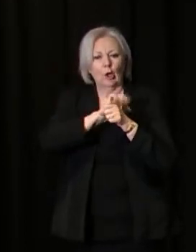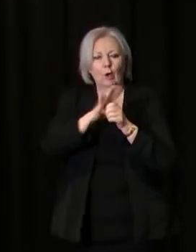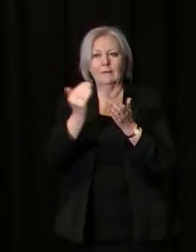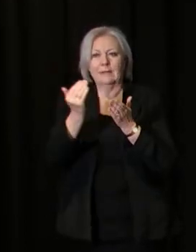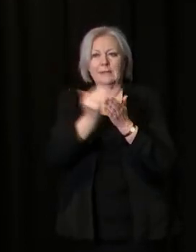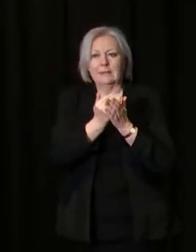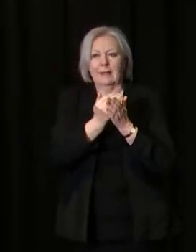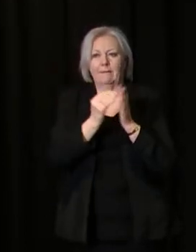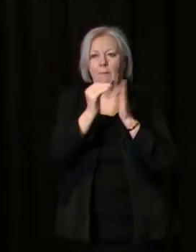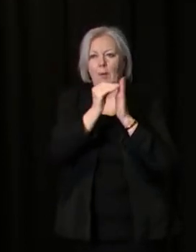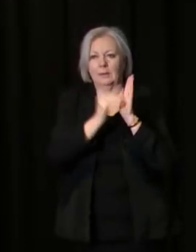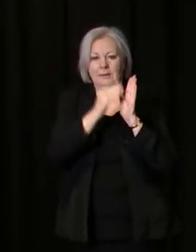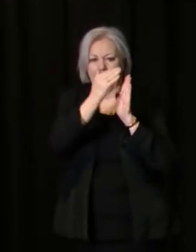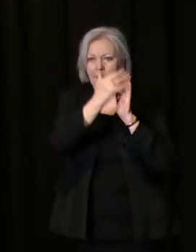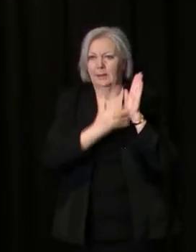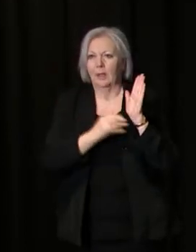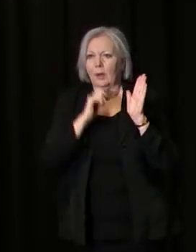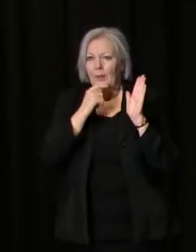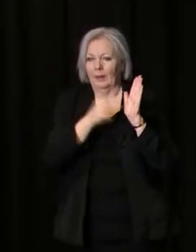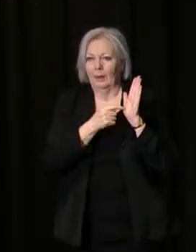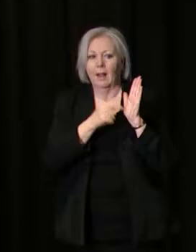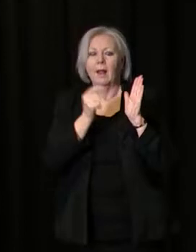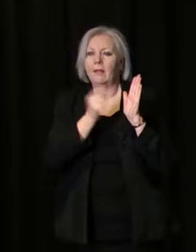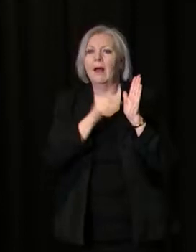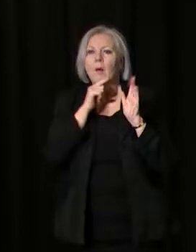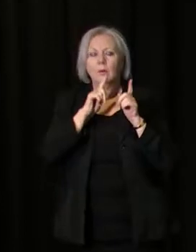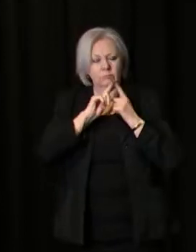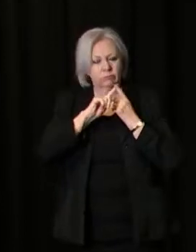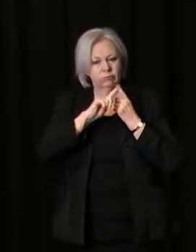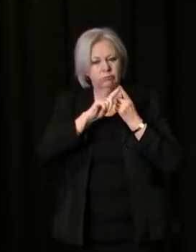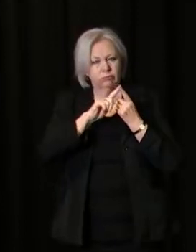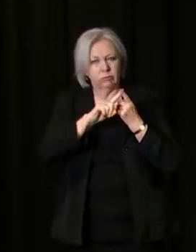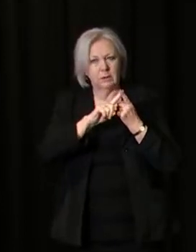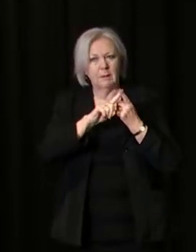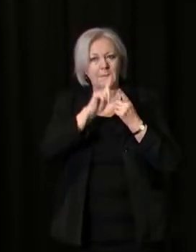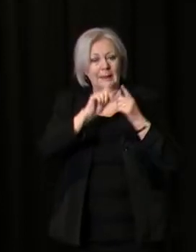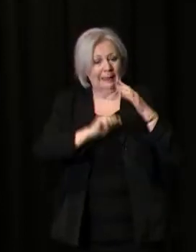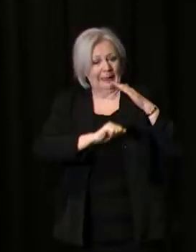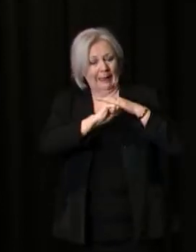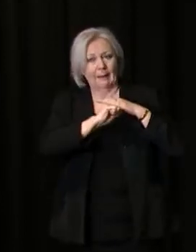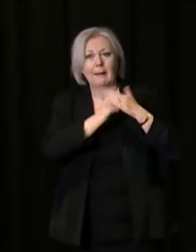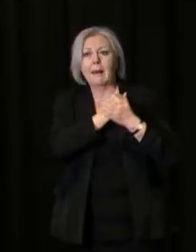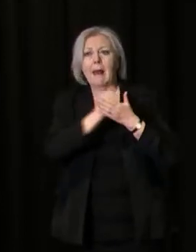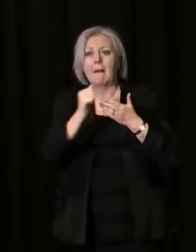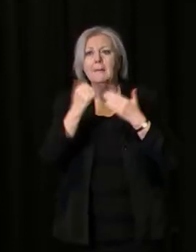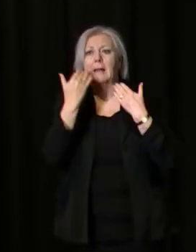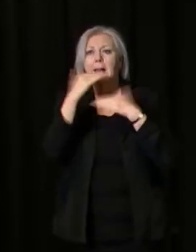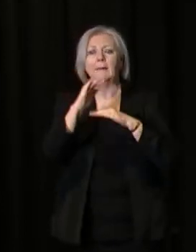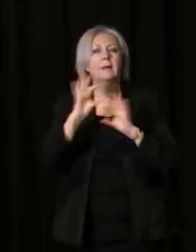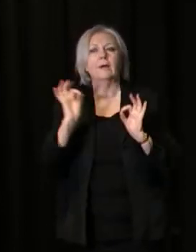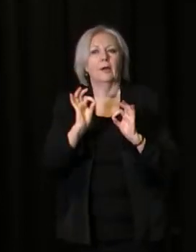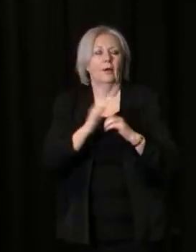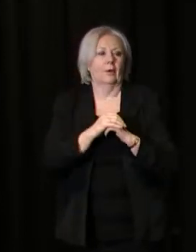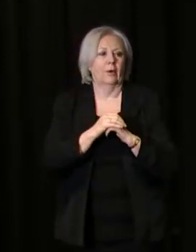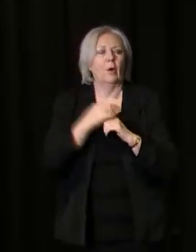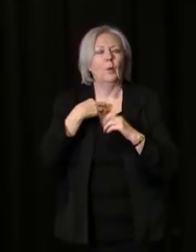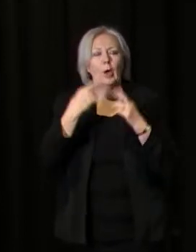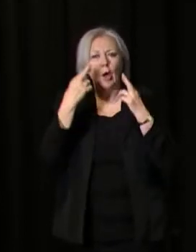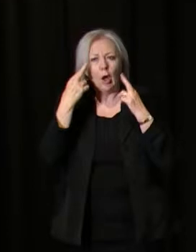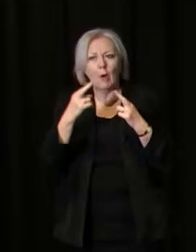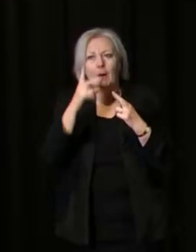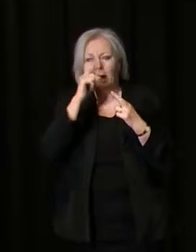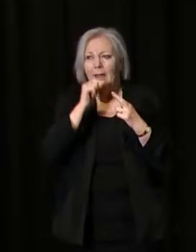It's a one-time thing. They'll be enduring, but we're not looking to cap things. We're looking to get to where we can, as close to